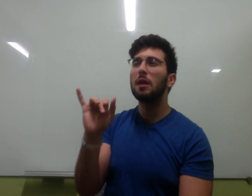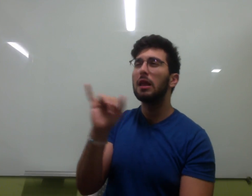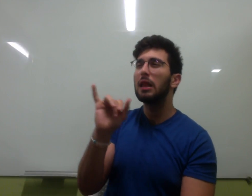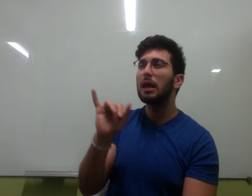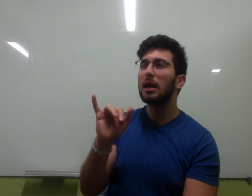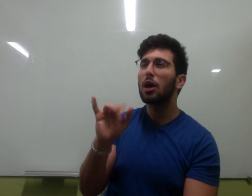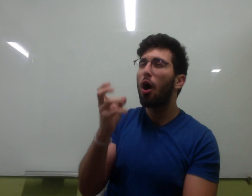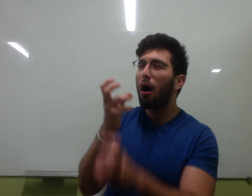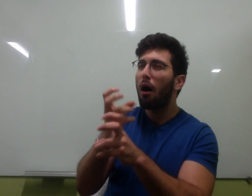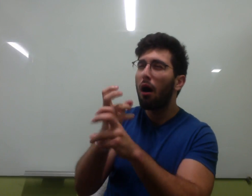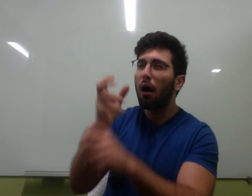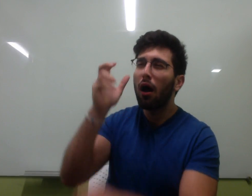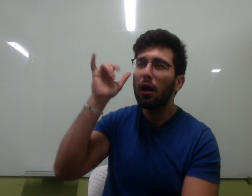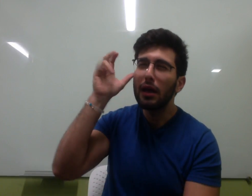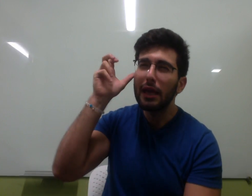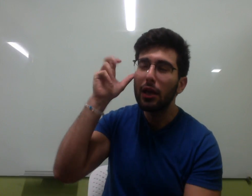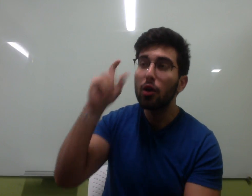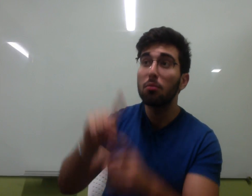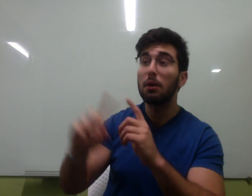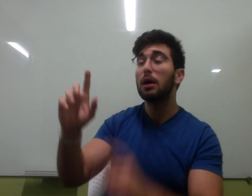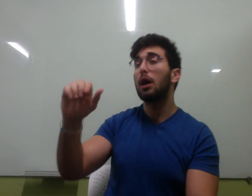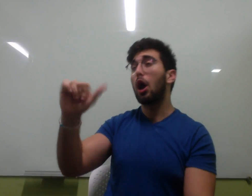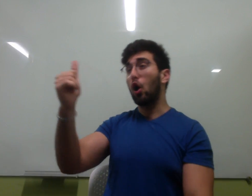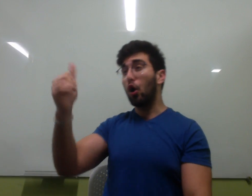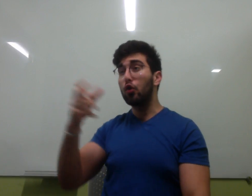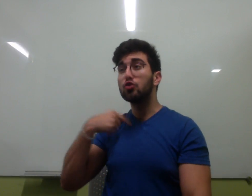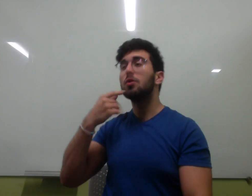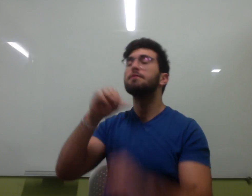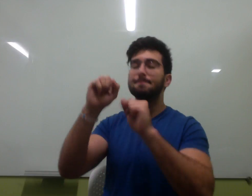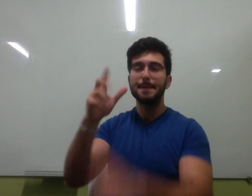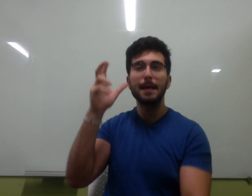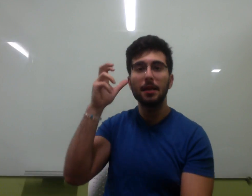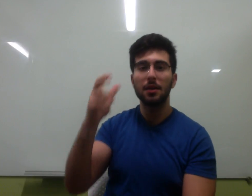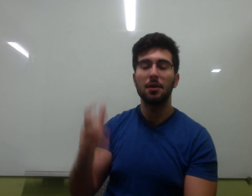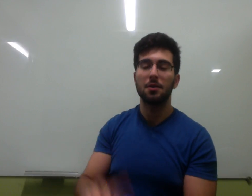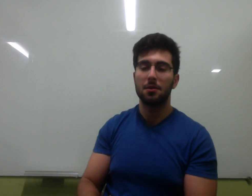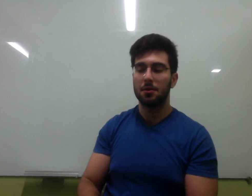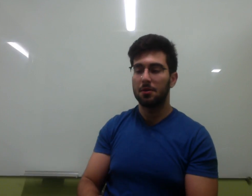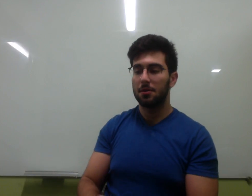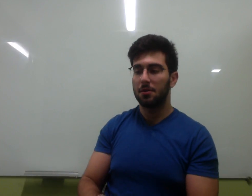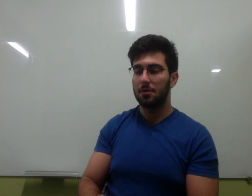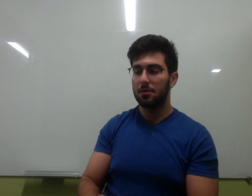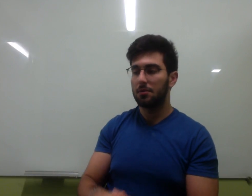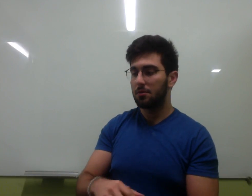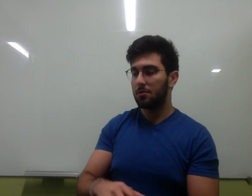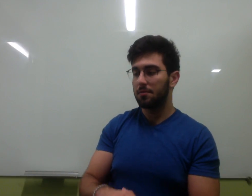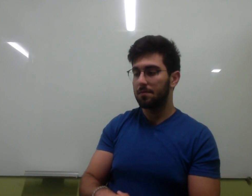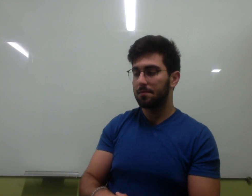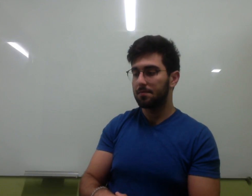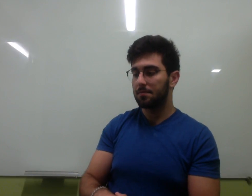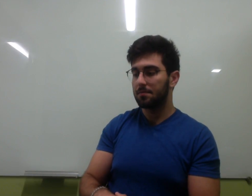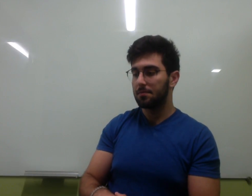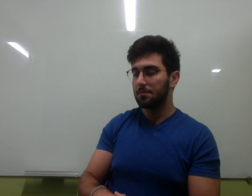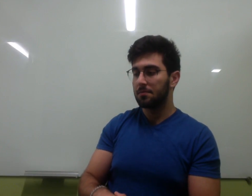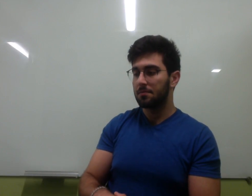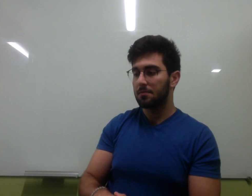think of a giraffe by itself in the dark in a zoo and it's humming, it makes you wonder why it's humming like that. Yeah, I mean, if you're around a giraffe, what you